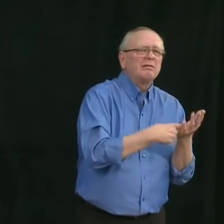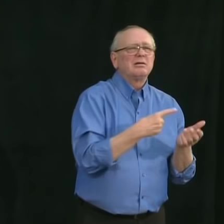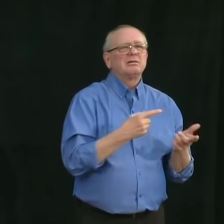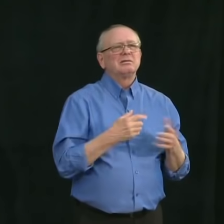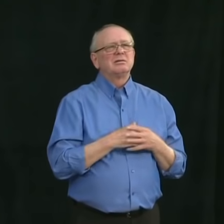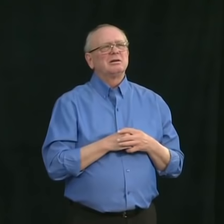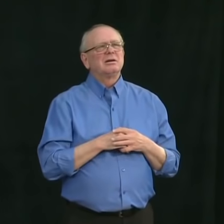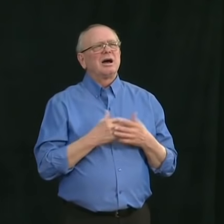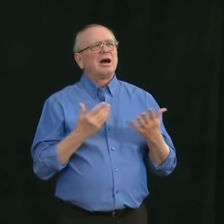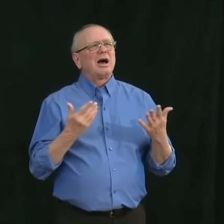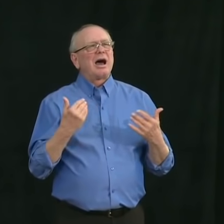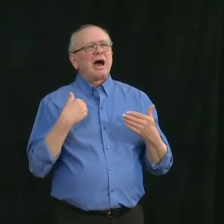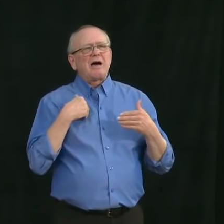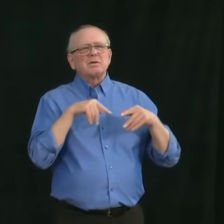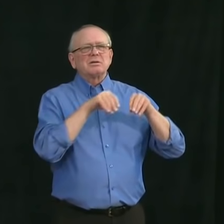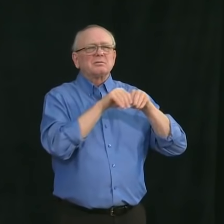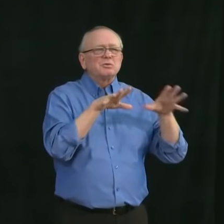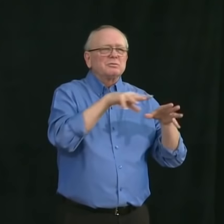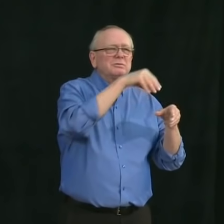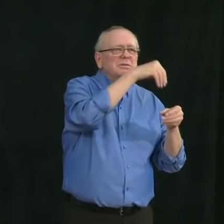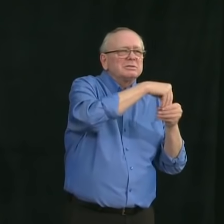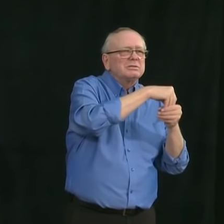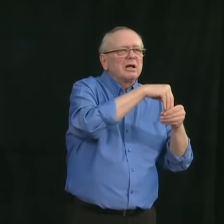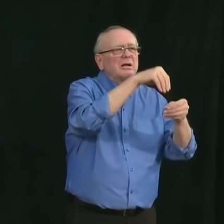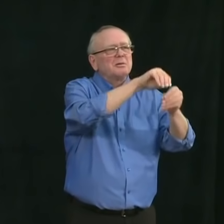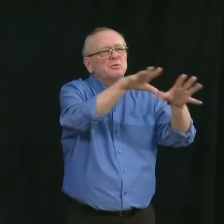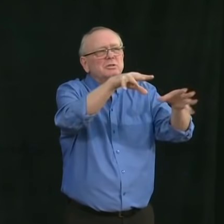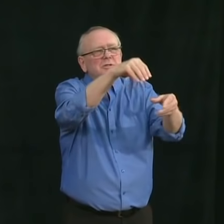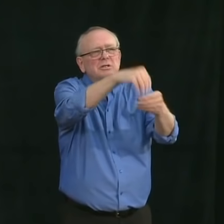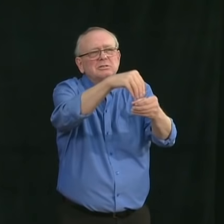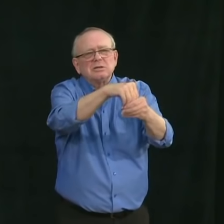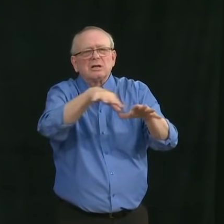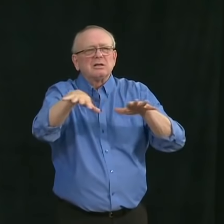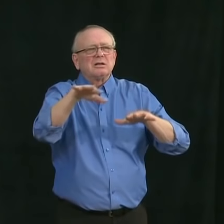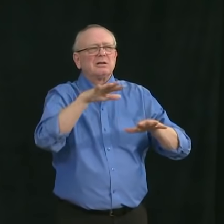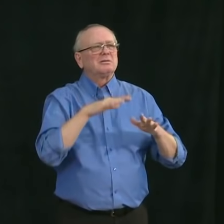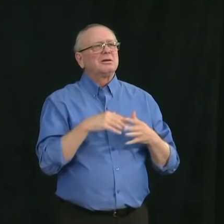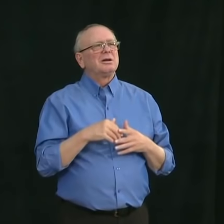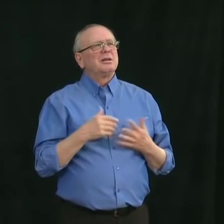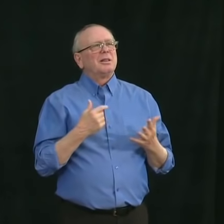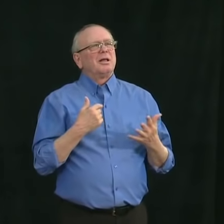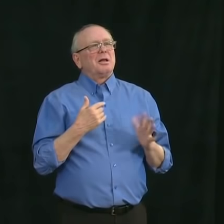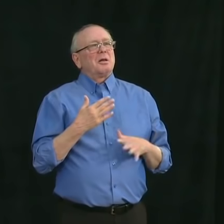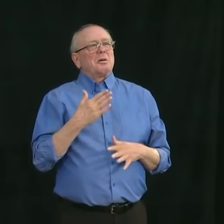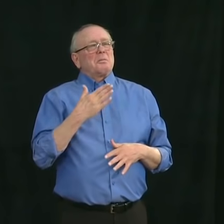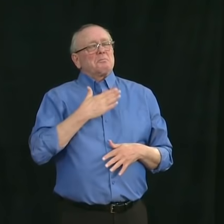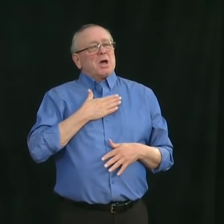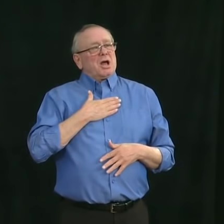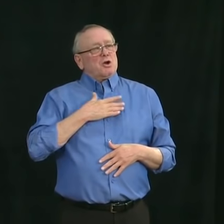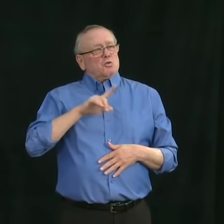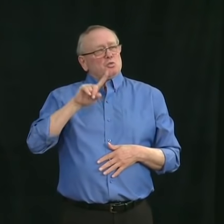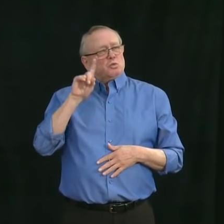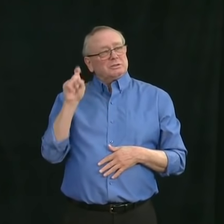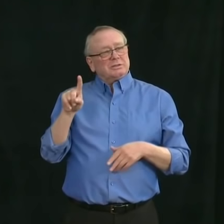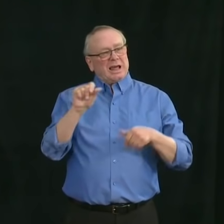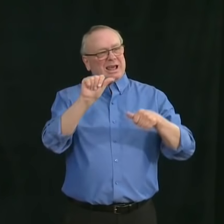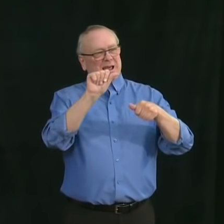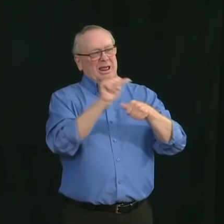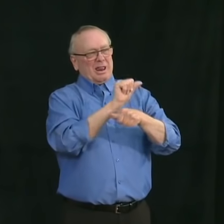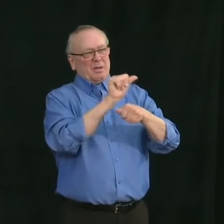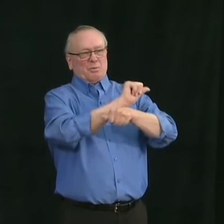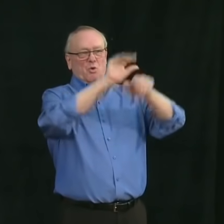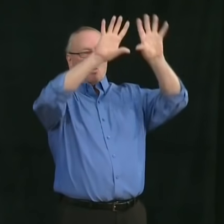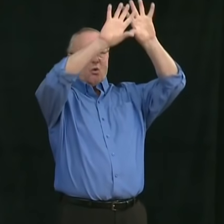and numbers and all that sort of thing. But when you look at the entire picture for Alberta and Alberta's situation as a